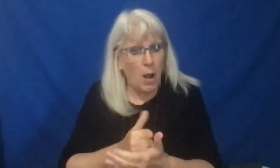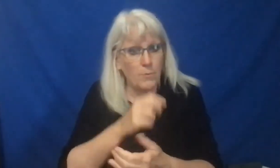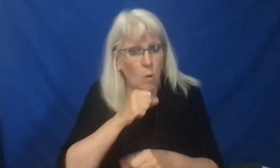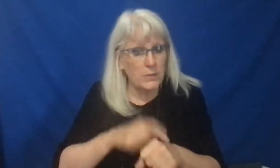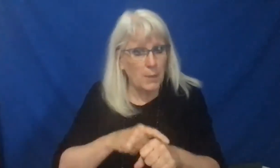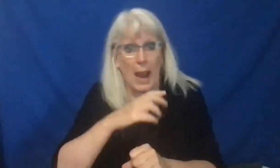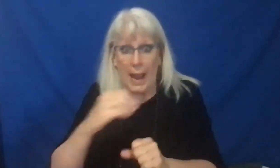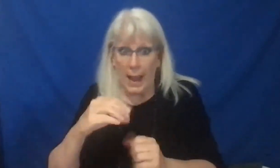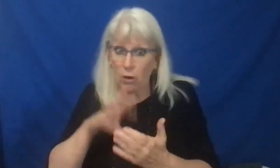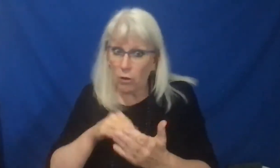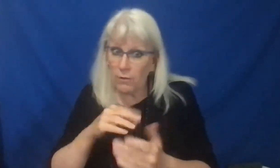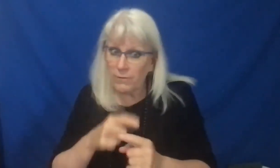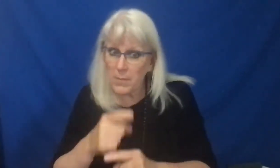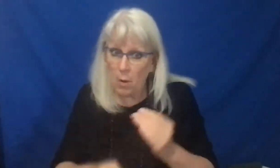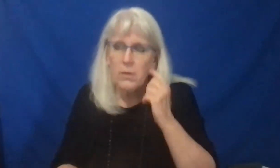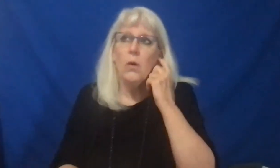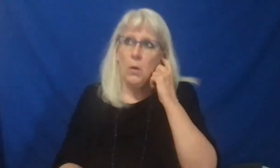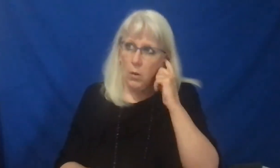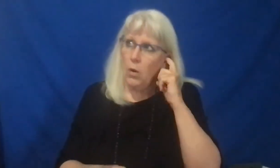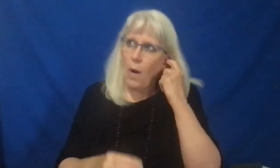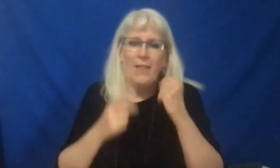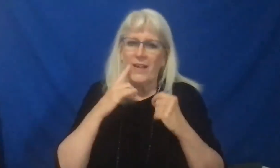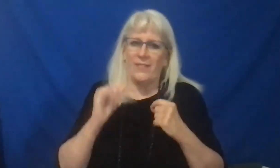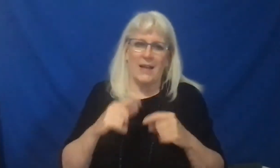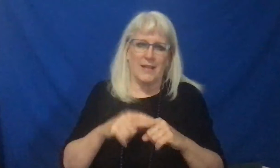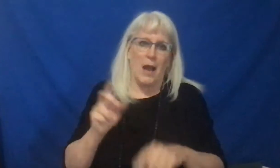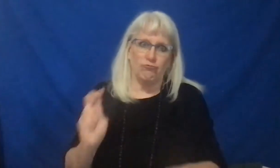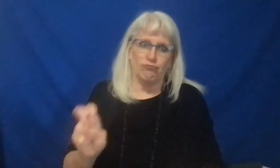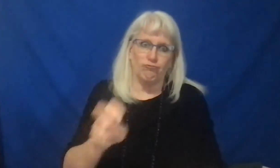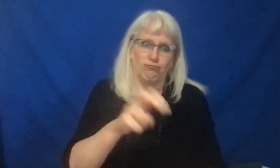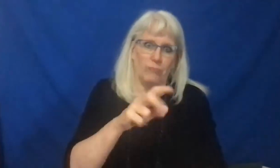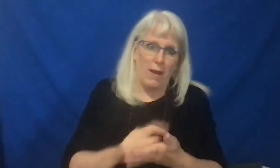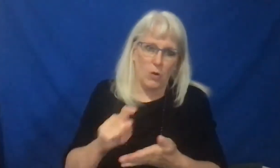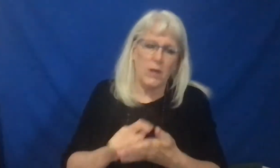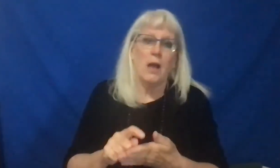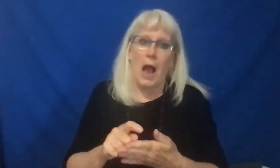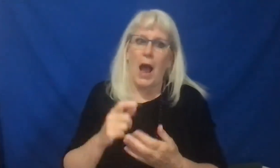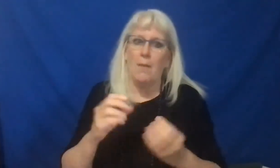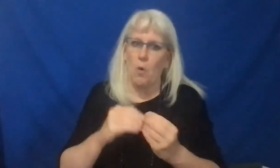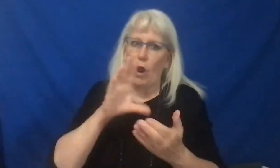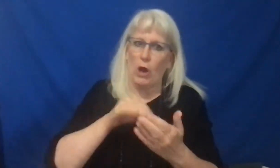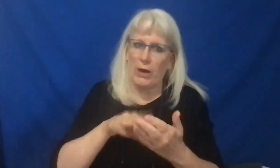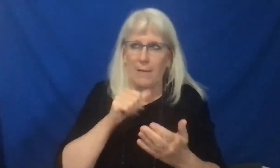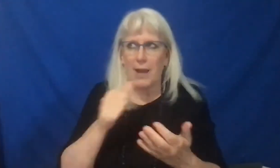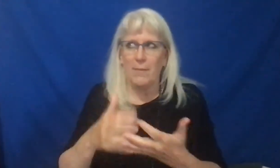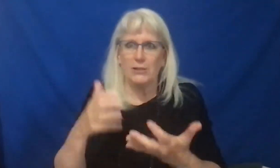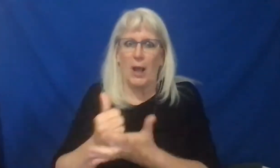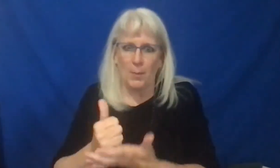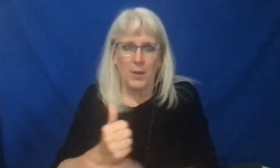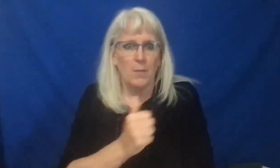I'll tell you, I think I did an awful lot more learning than helping, but it was just sure fun to travel all over the Bay Area, see